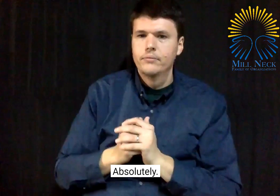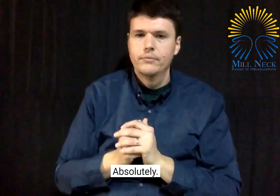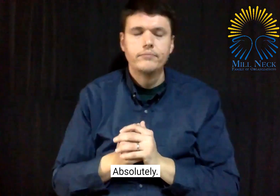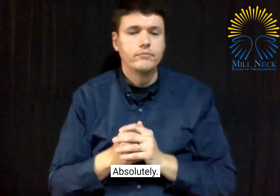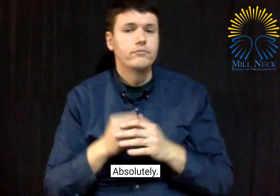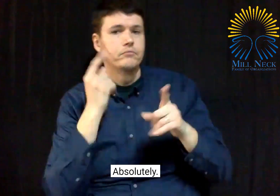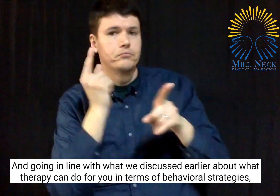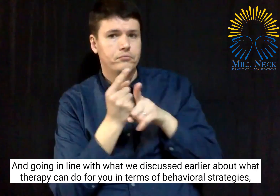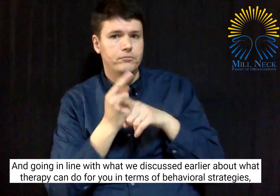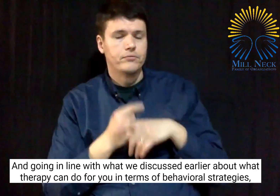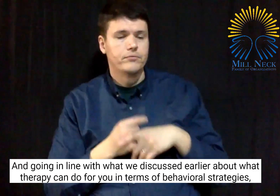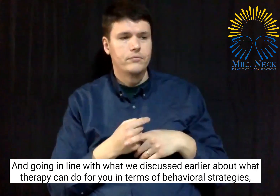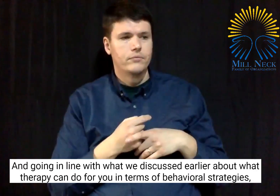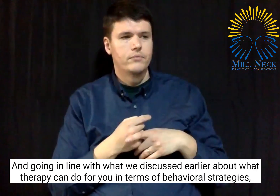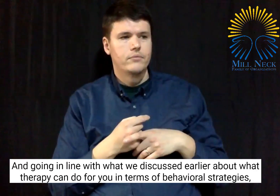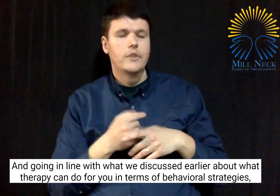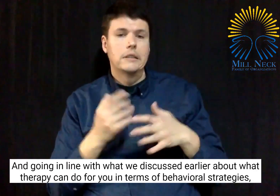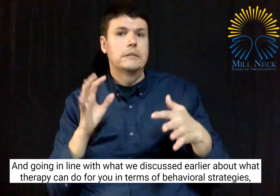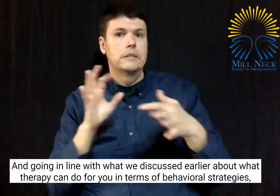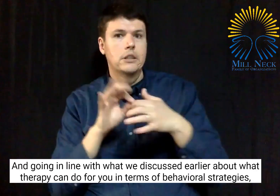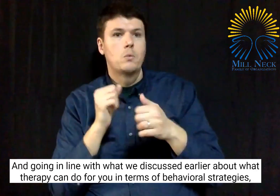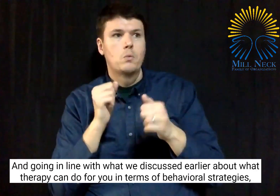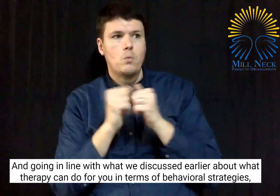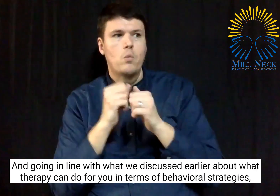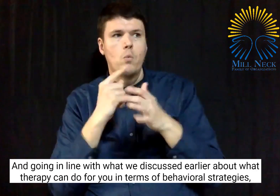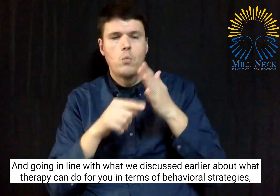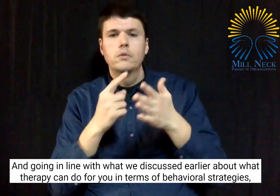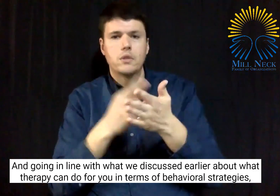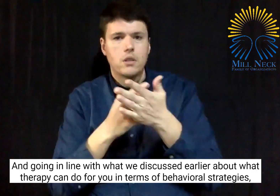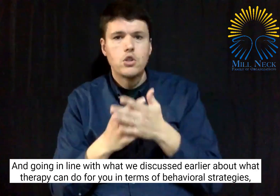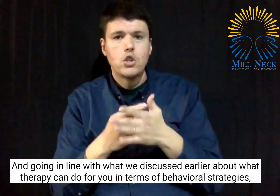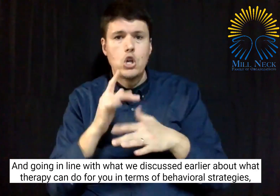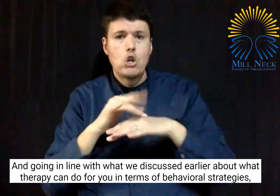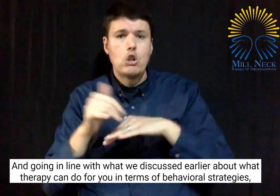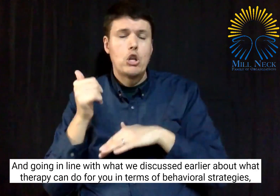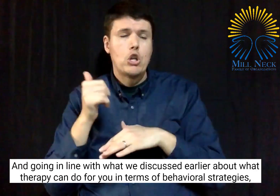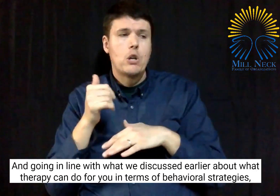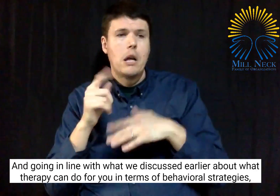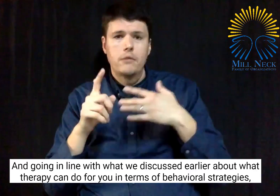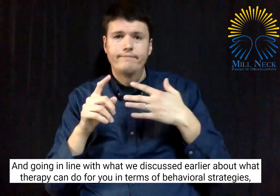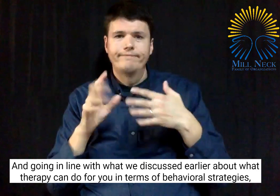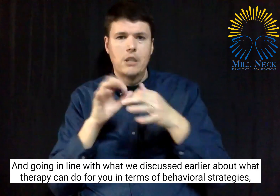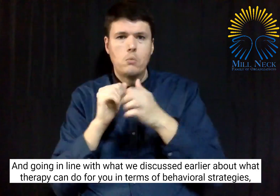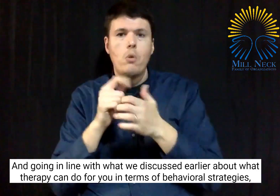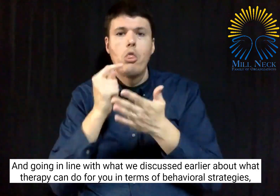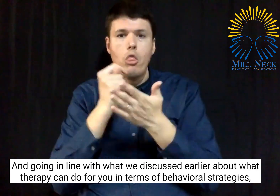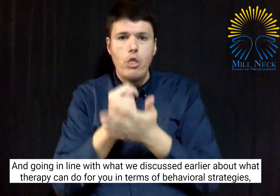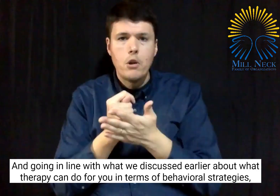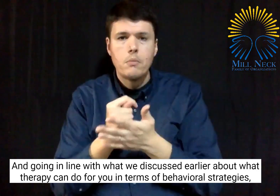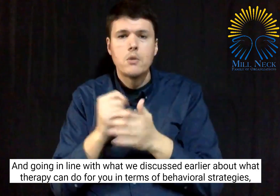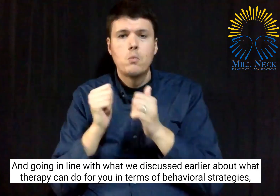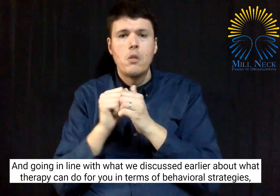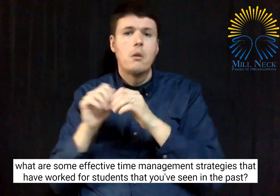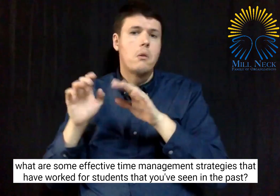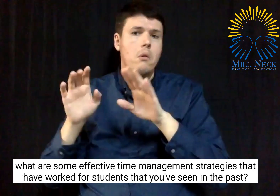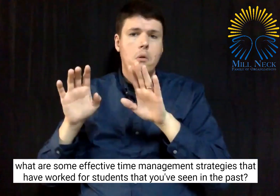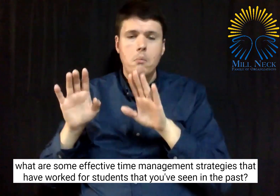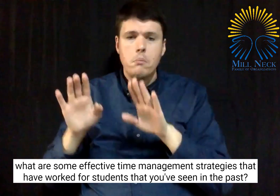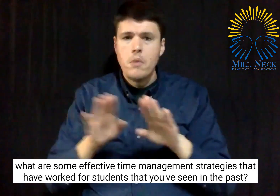Absolutely. And going in line with what we discussed earlier about what therapy can do for you in terms of behavioral strategies, what are some effective